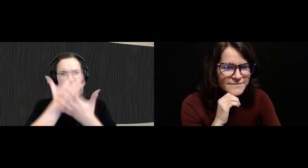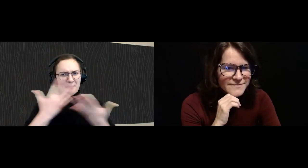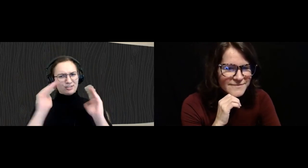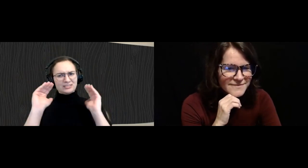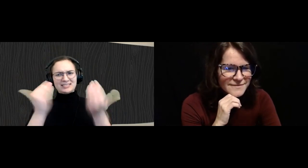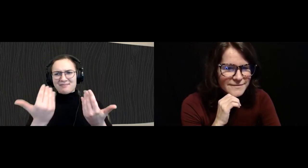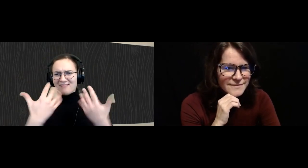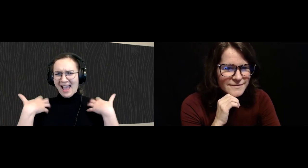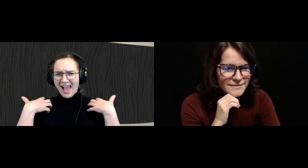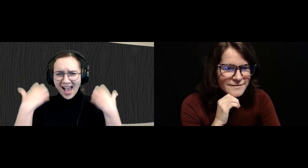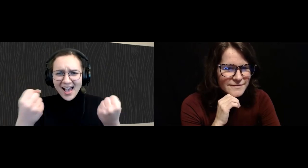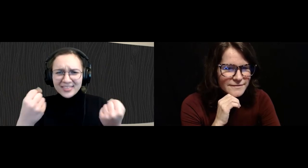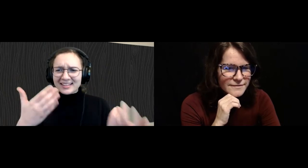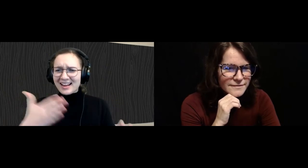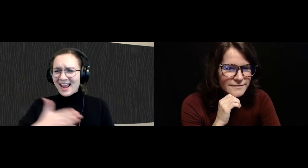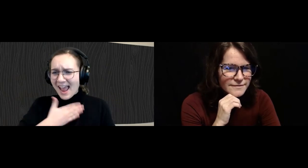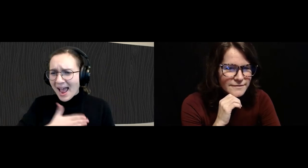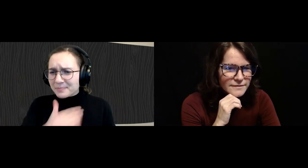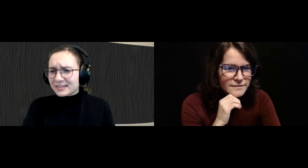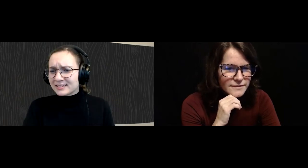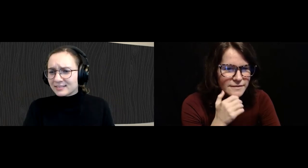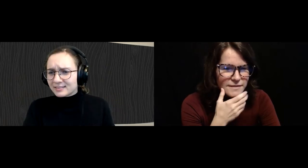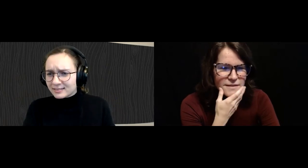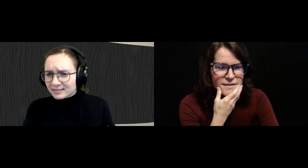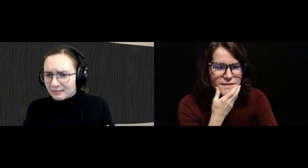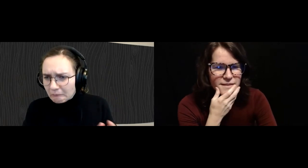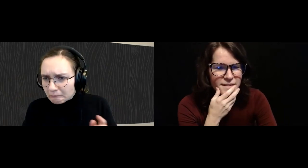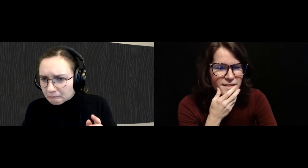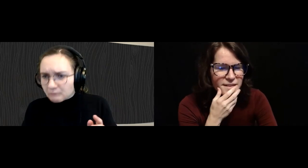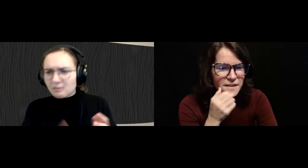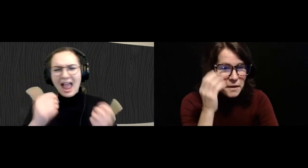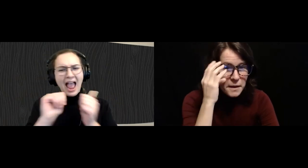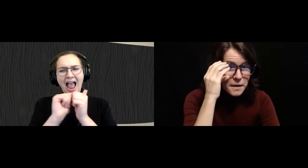It says, you appear happy and healthy.